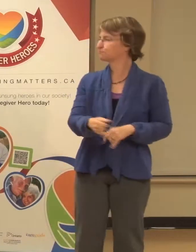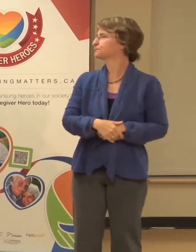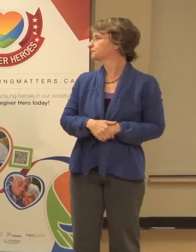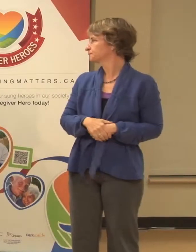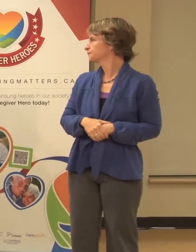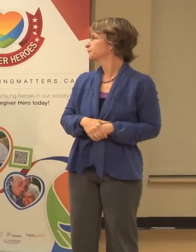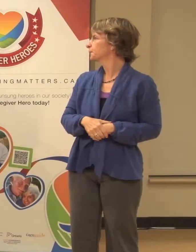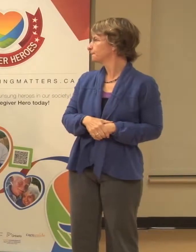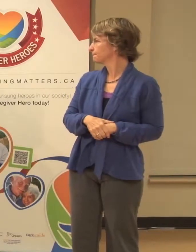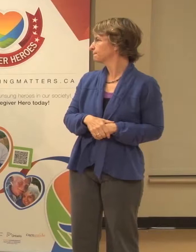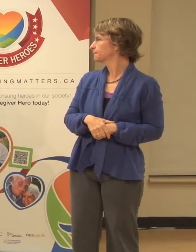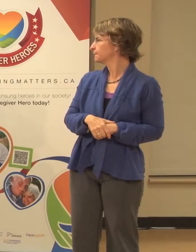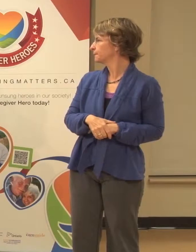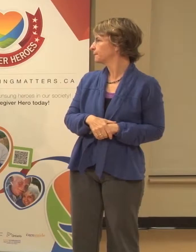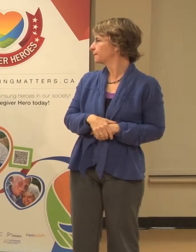back.